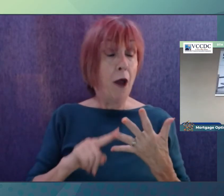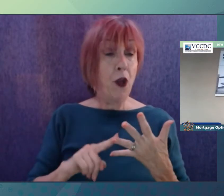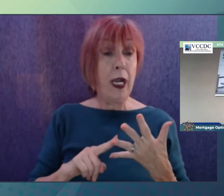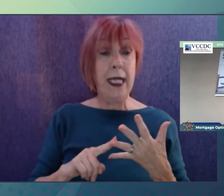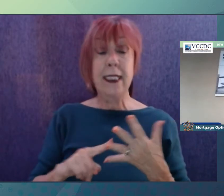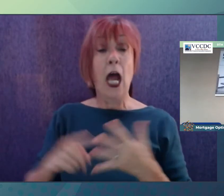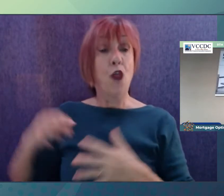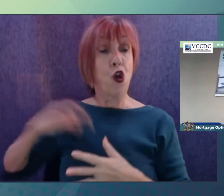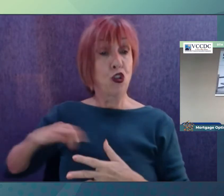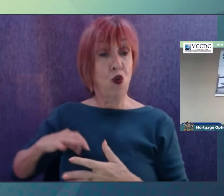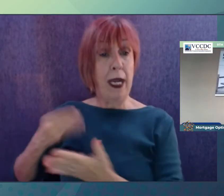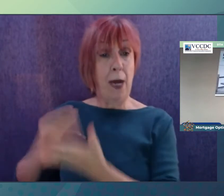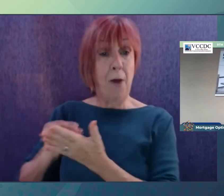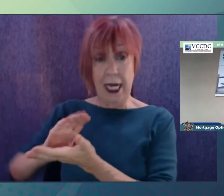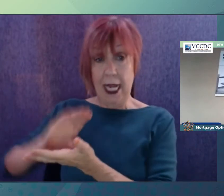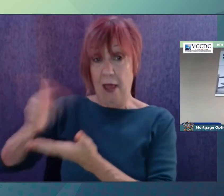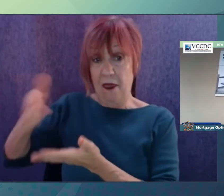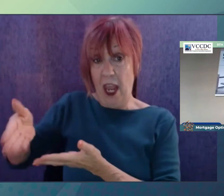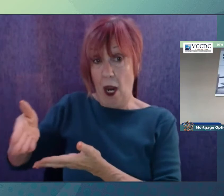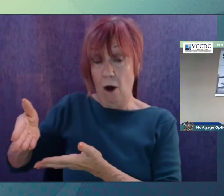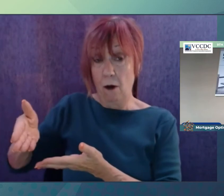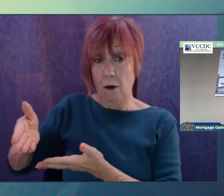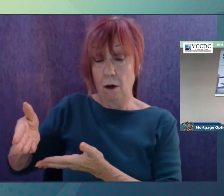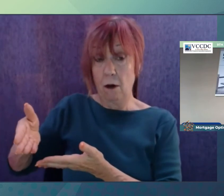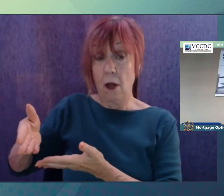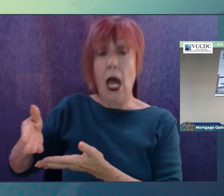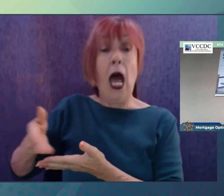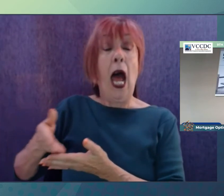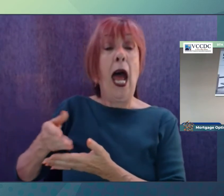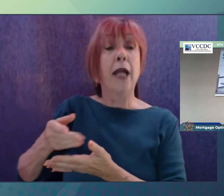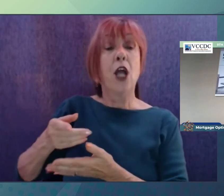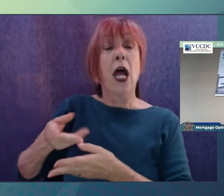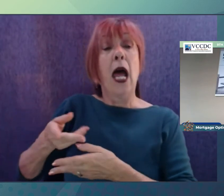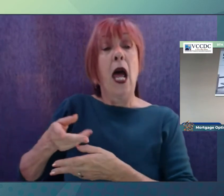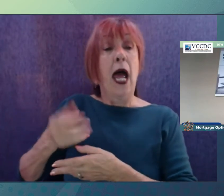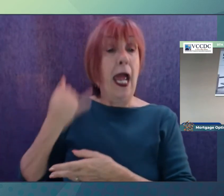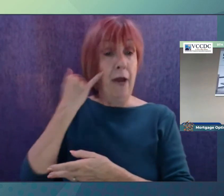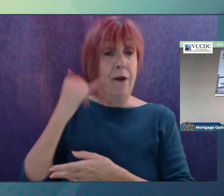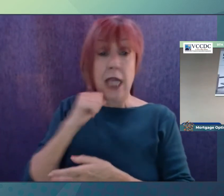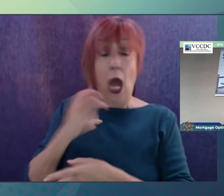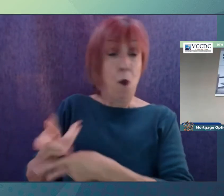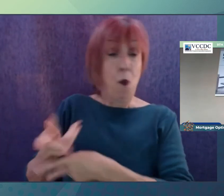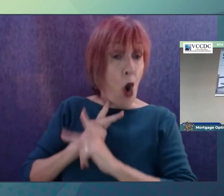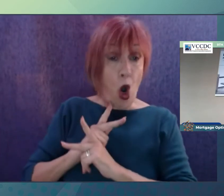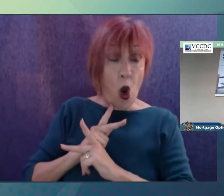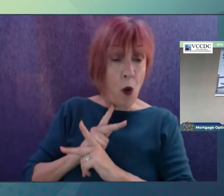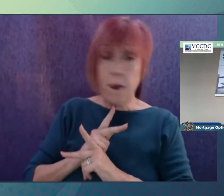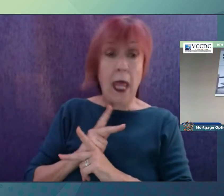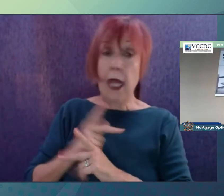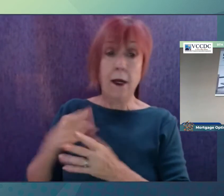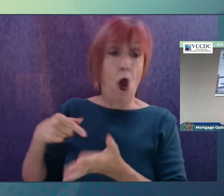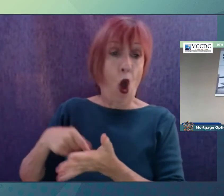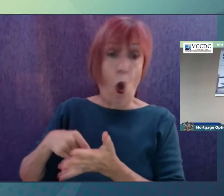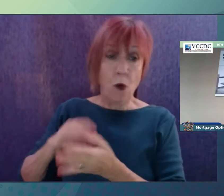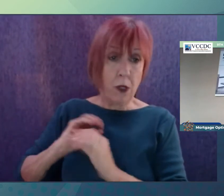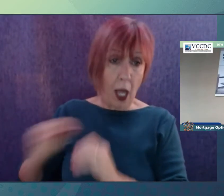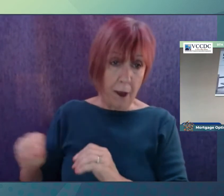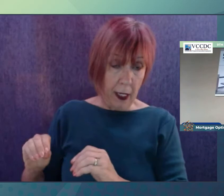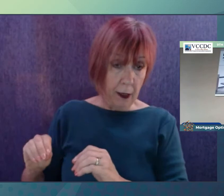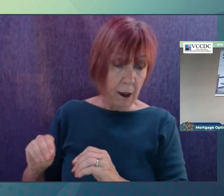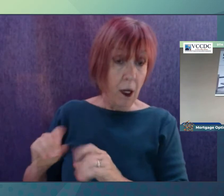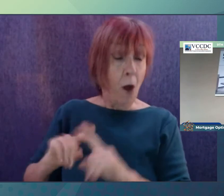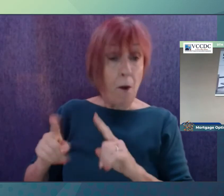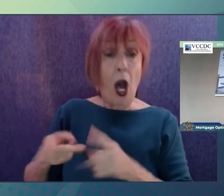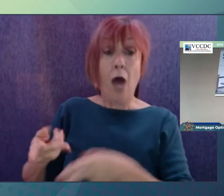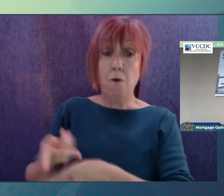pays interest on the amount actually borrowed from the credit line. So if you don't borrow, obviously you won't have any payment to make.